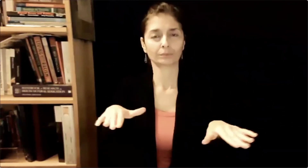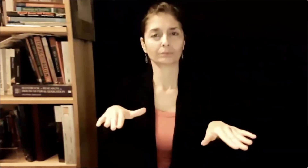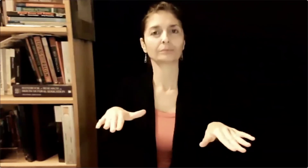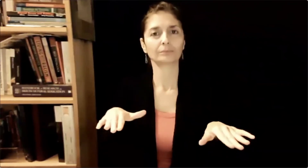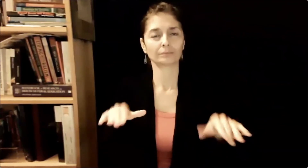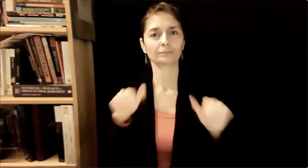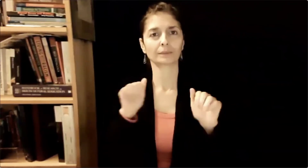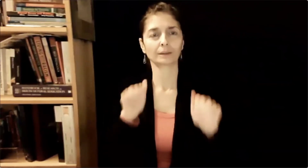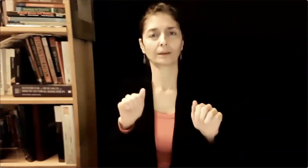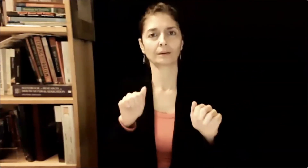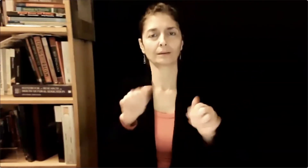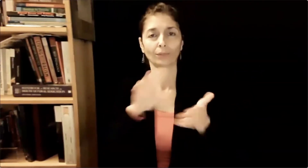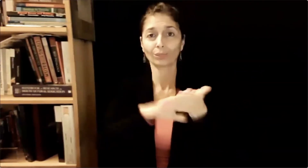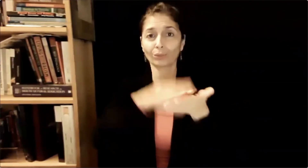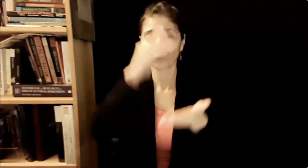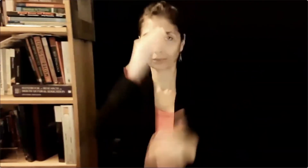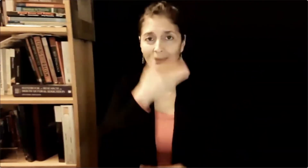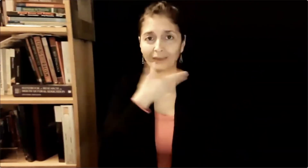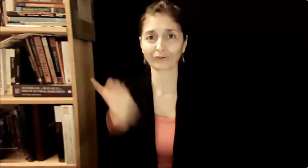And deaf children can learn better.